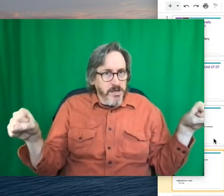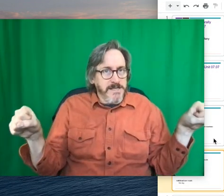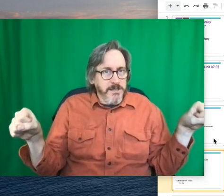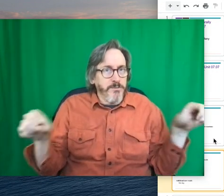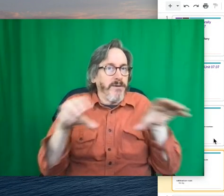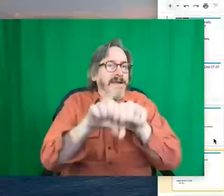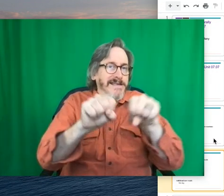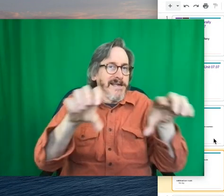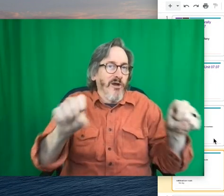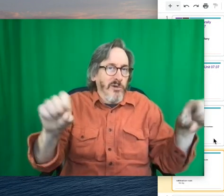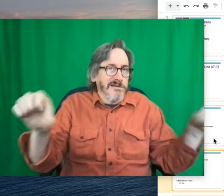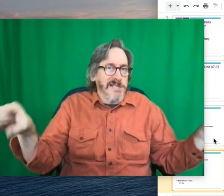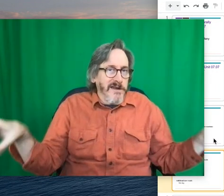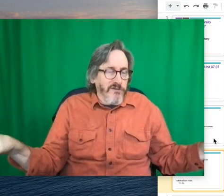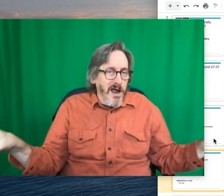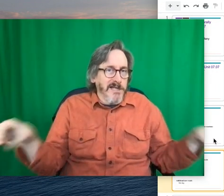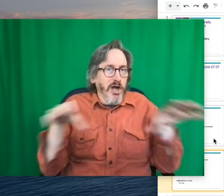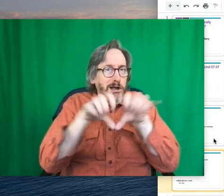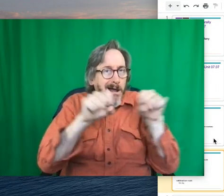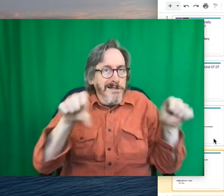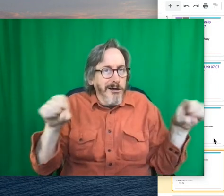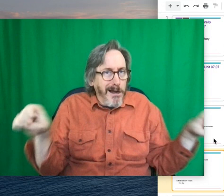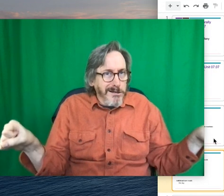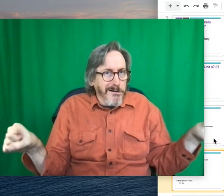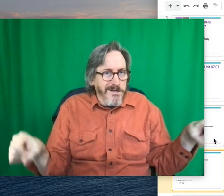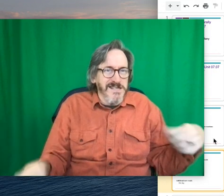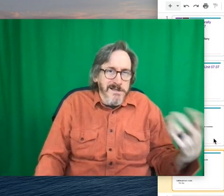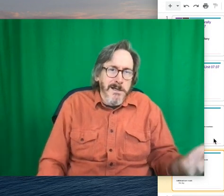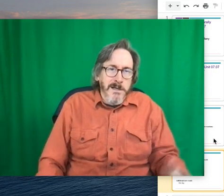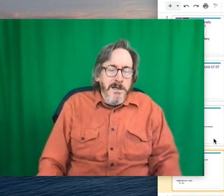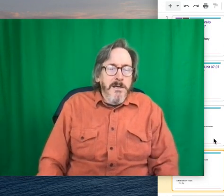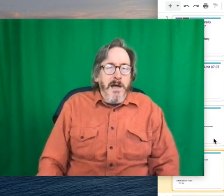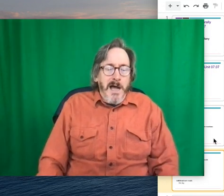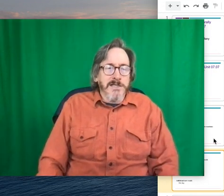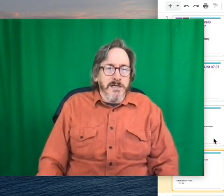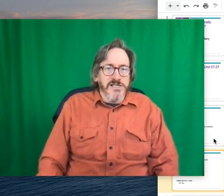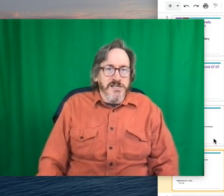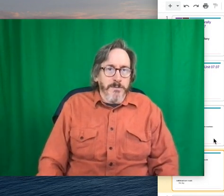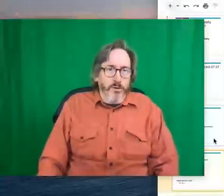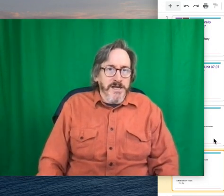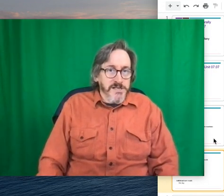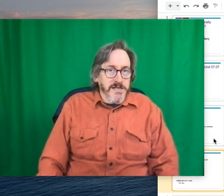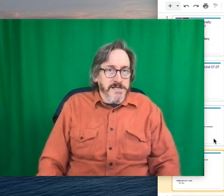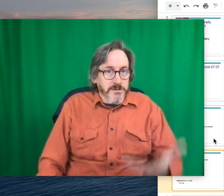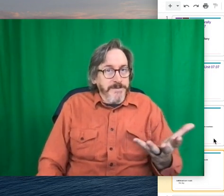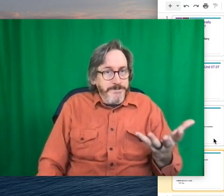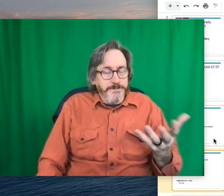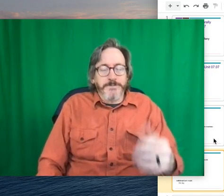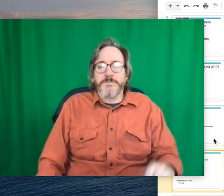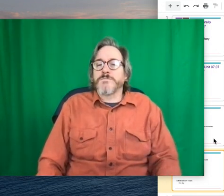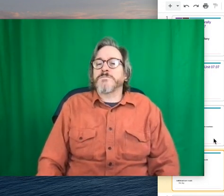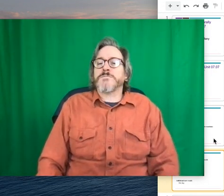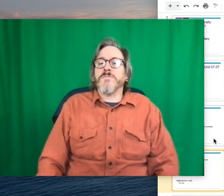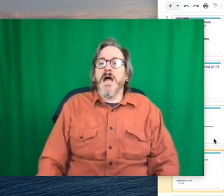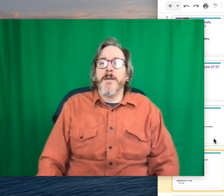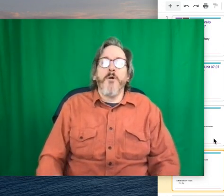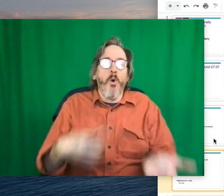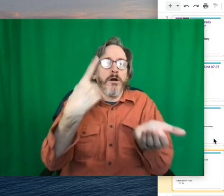sign for sausage, but it's an older sign for hot dog. Hot dog. Because a hot dog is just a boring sausage, right?